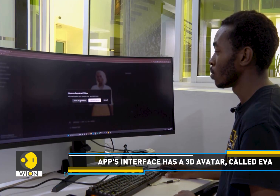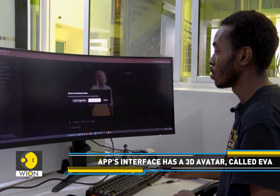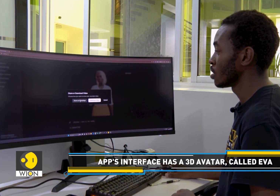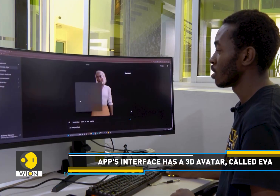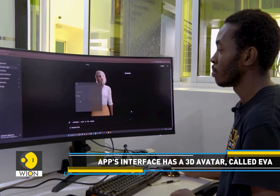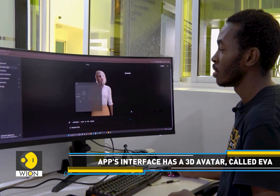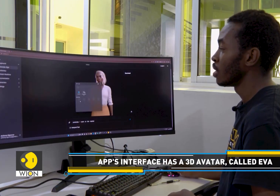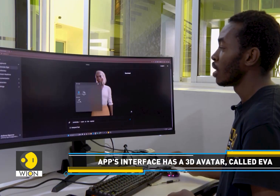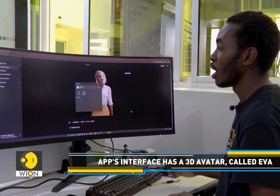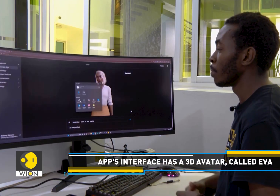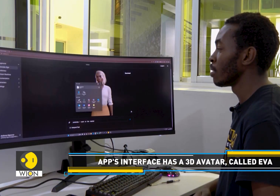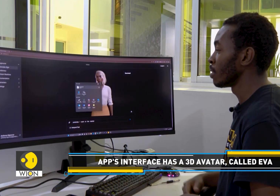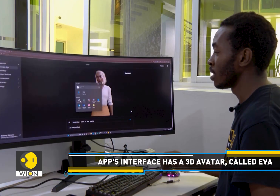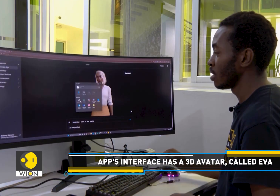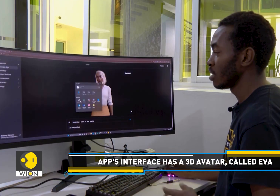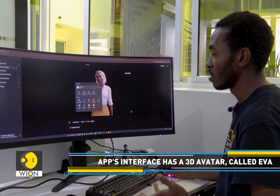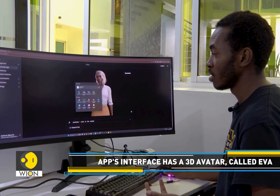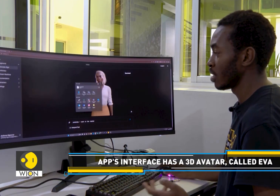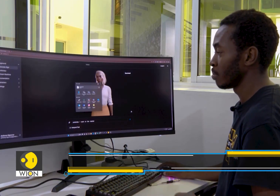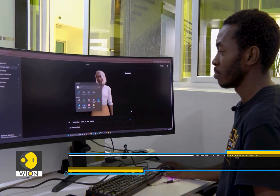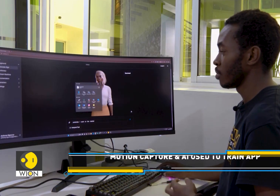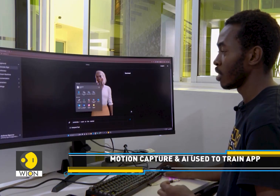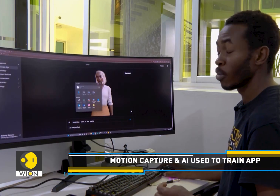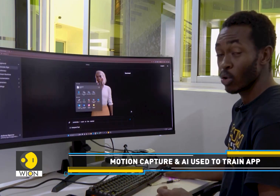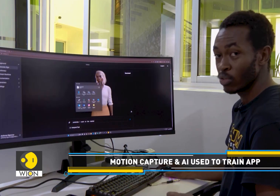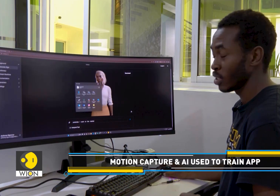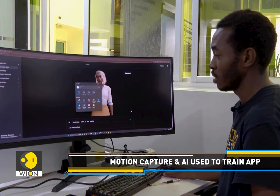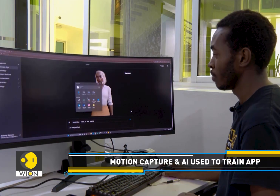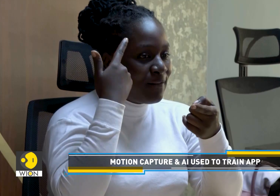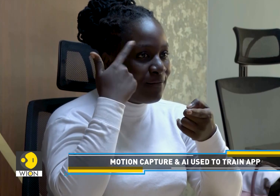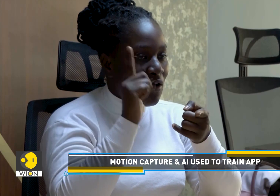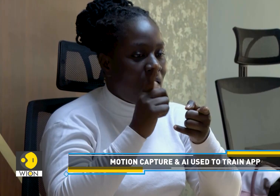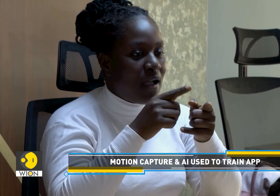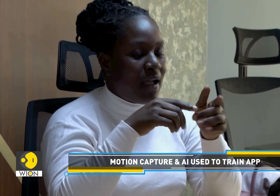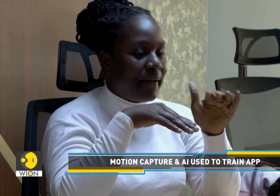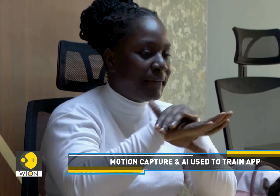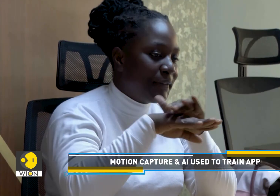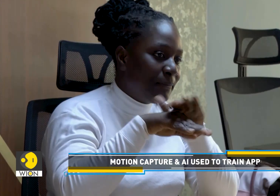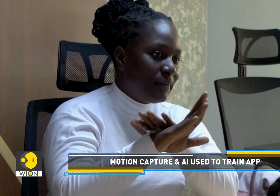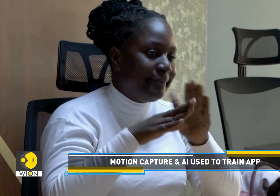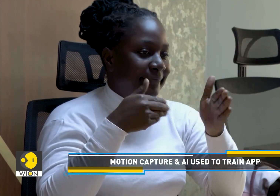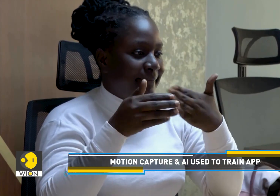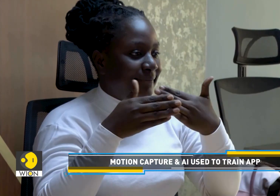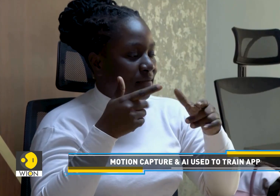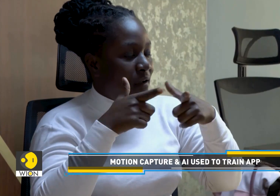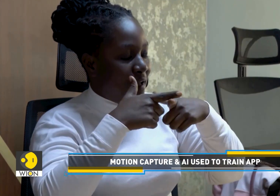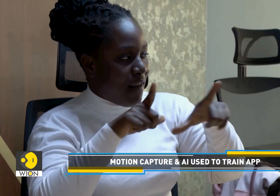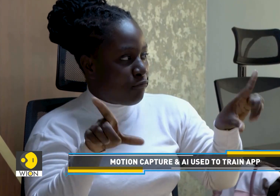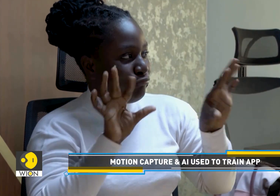WhatsApp, email, Instagram, all over. Developers of Terp360 are working to